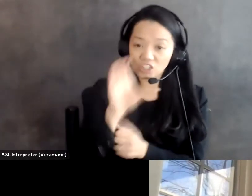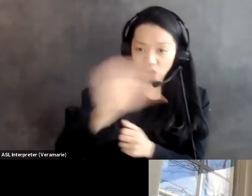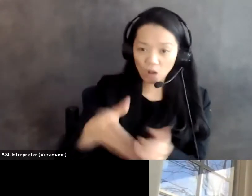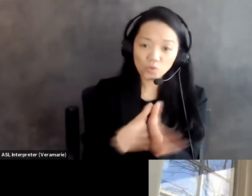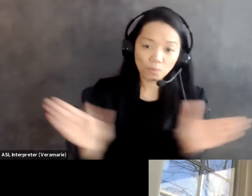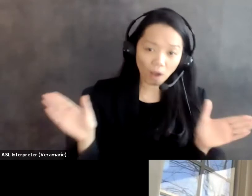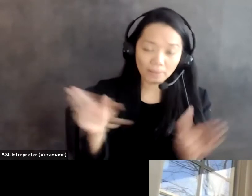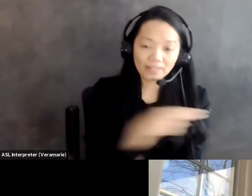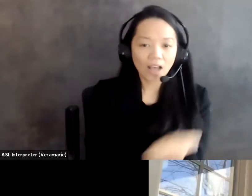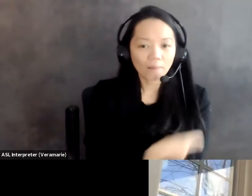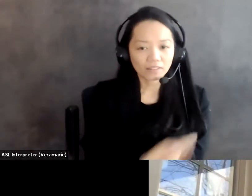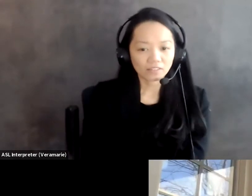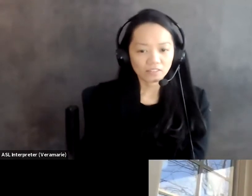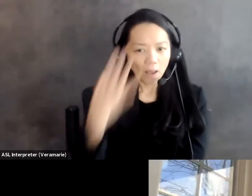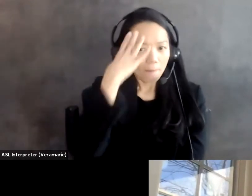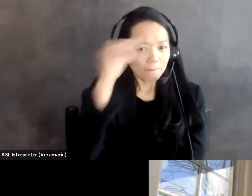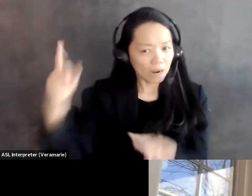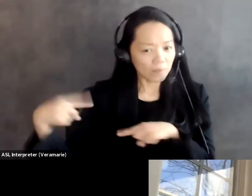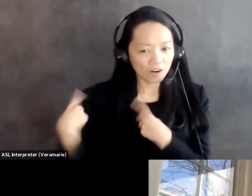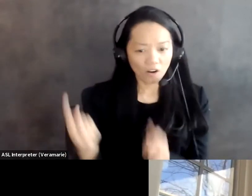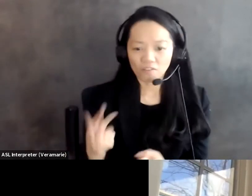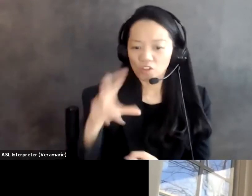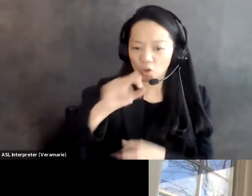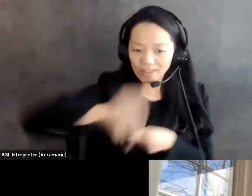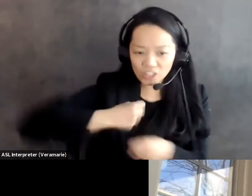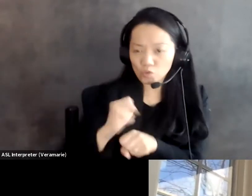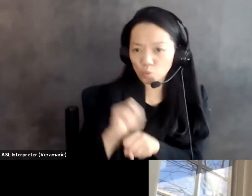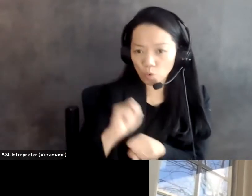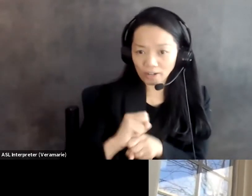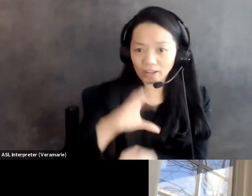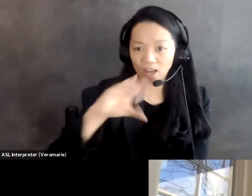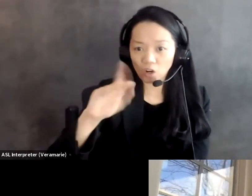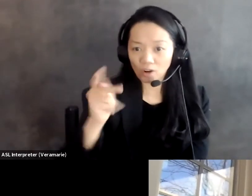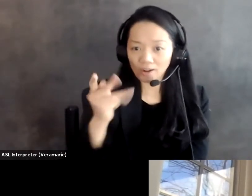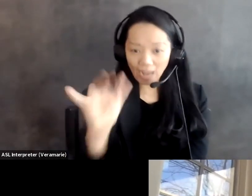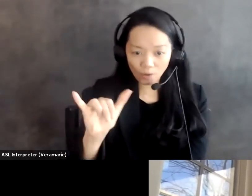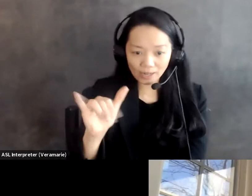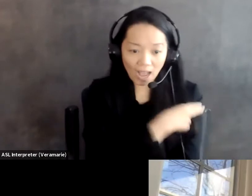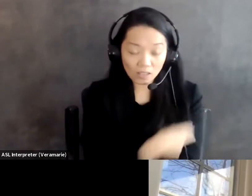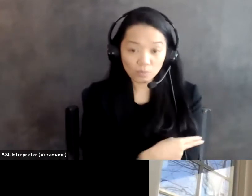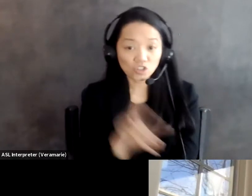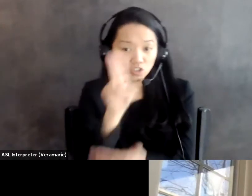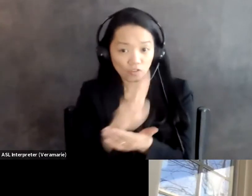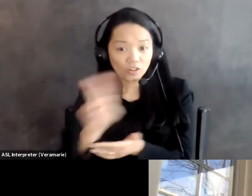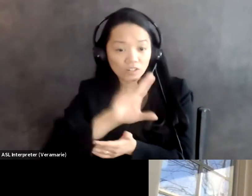a memoir of his 30 years on the staff at Cook County Hospital. The University of Chicago